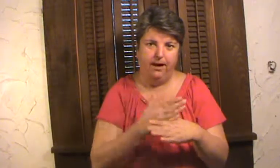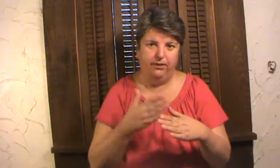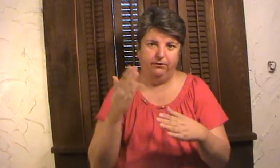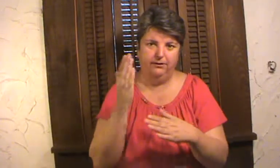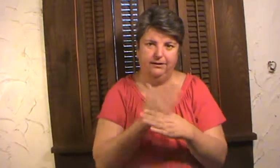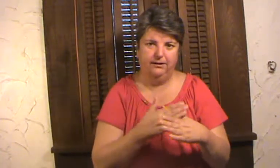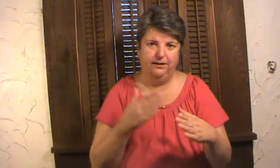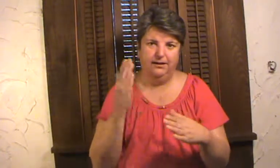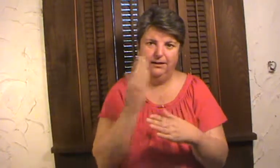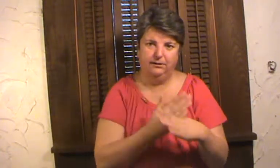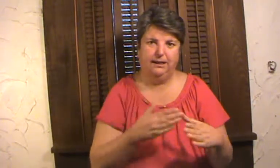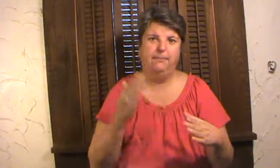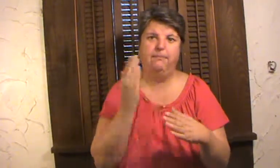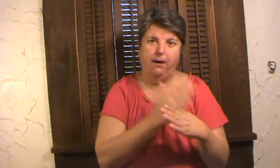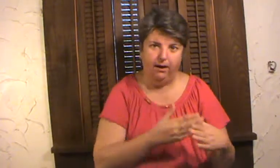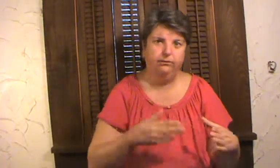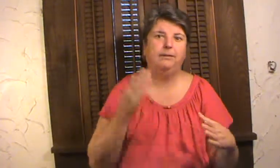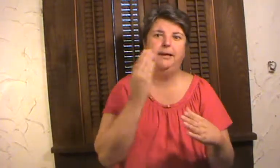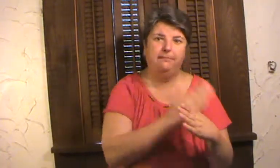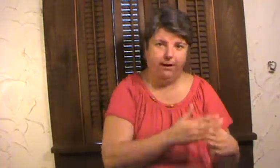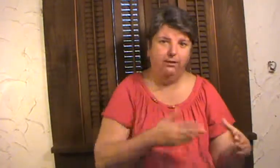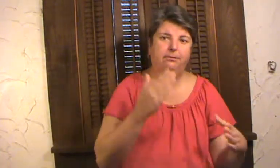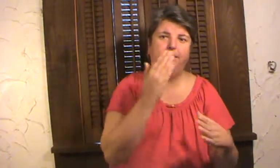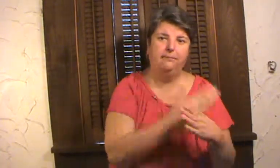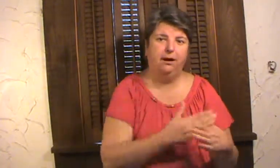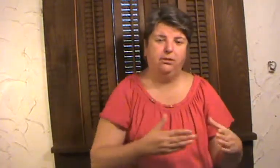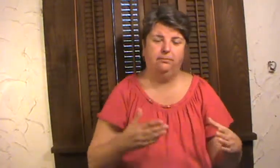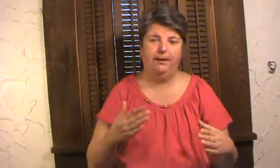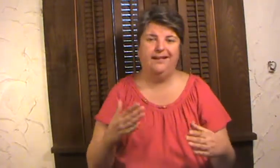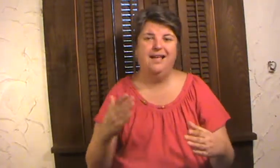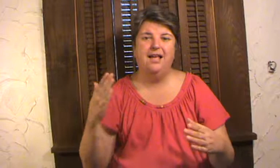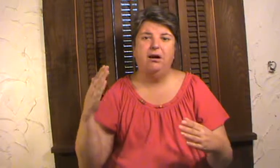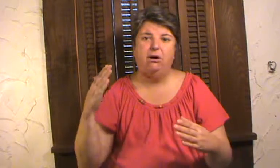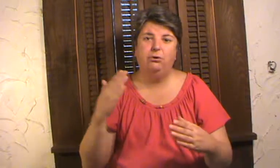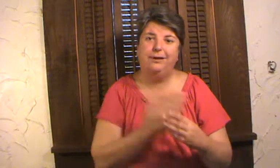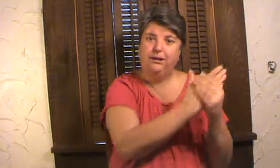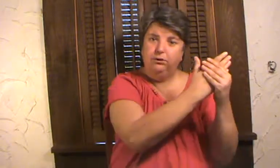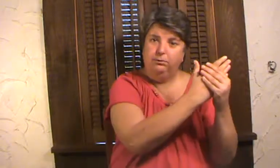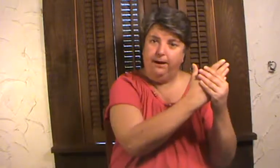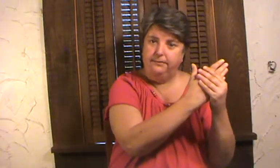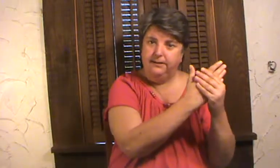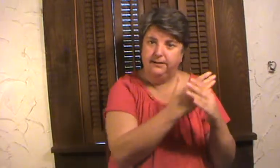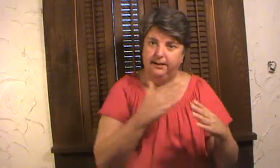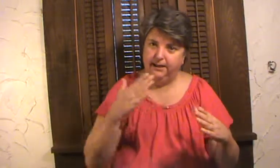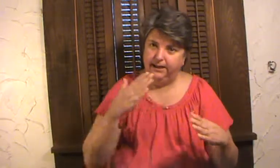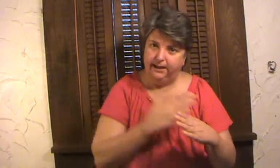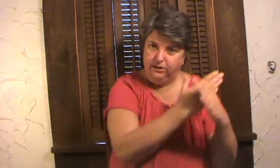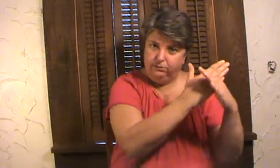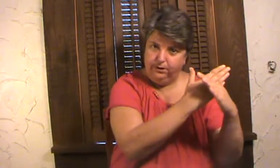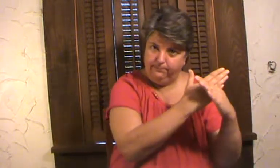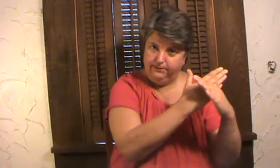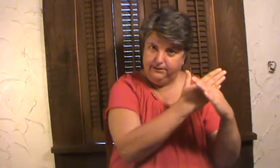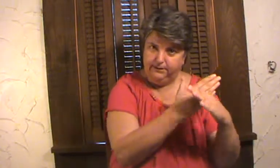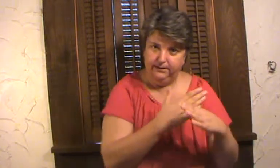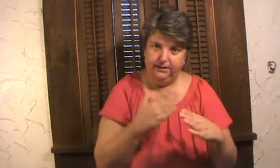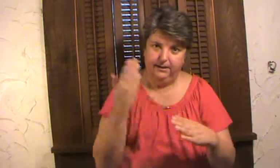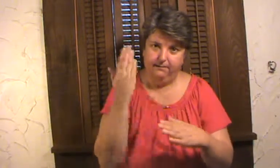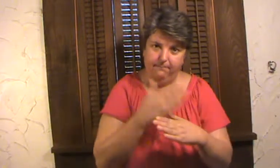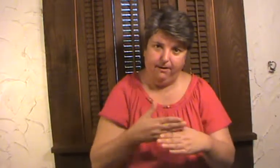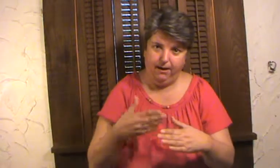Bother. You keep bothering me and bothering me and bothering me. Or you interrupt. Interrupt.